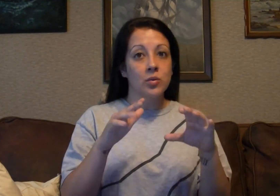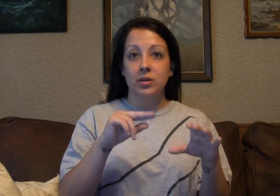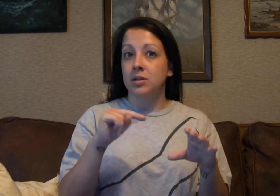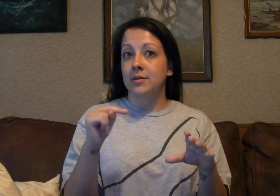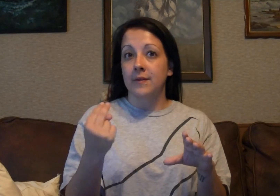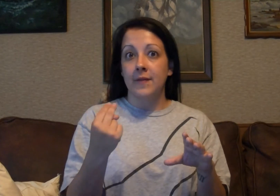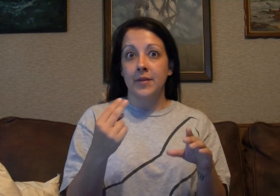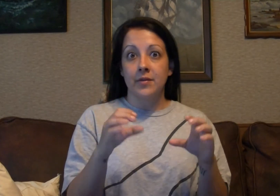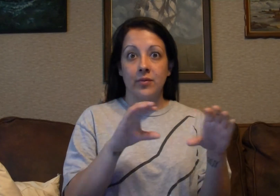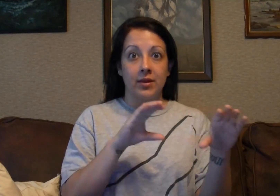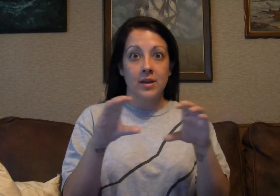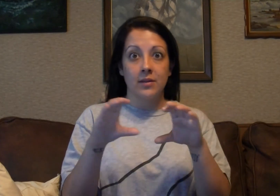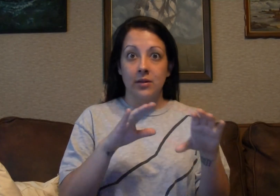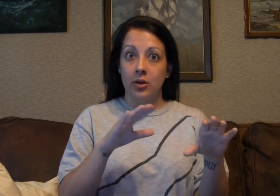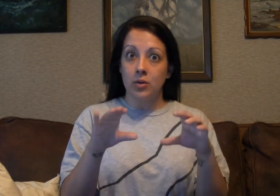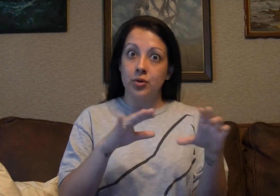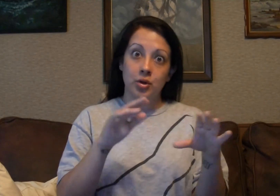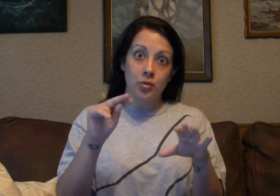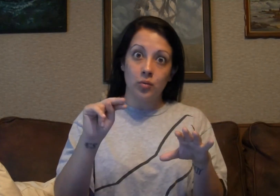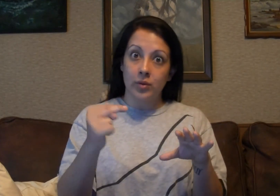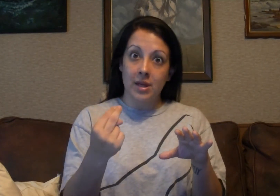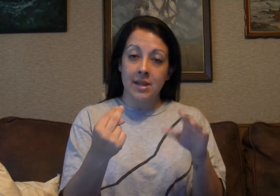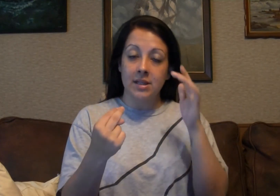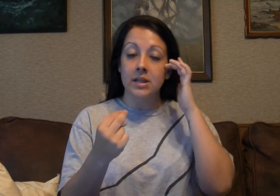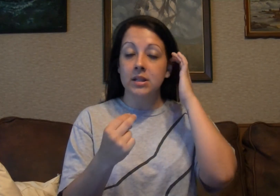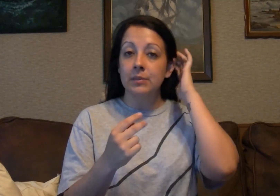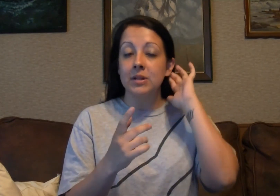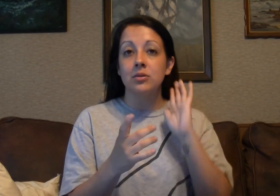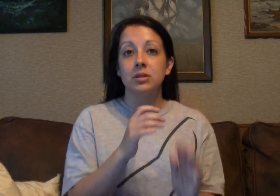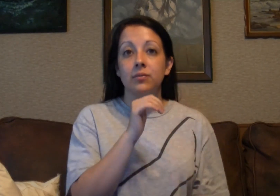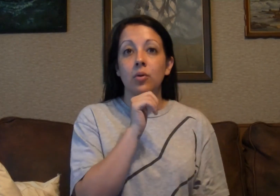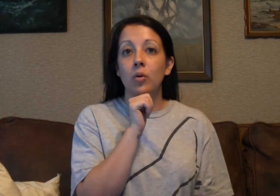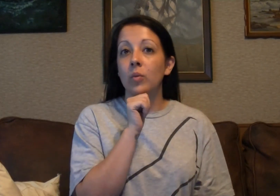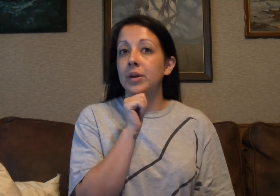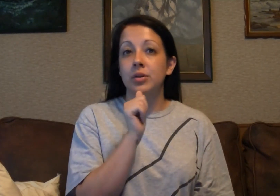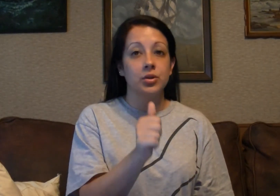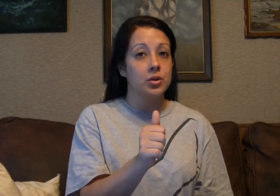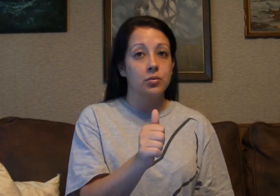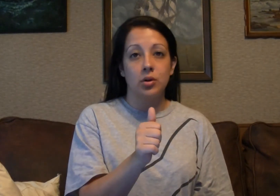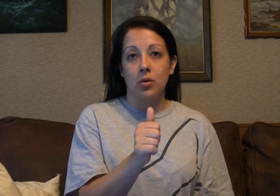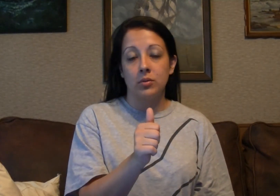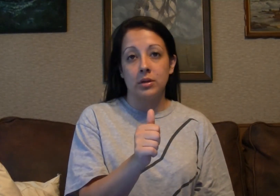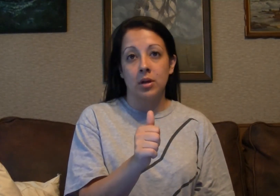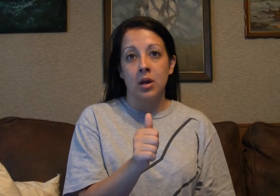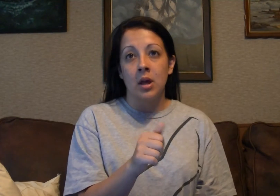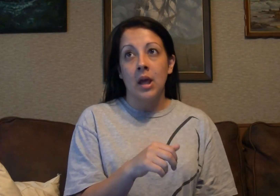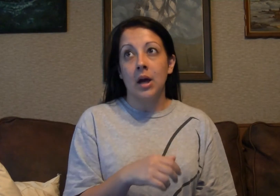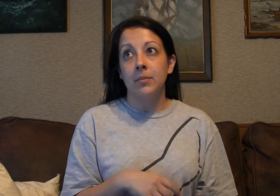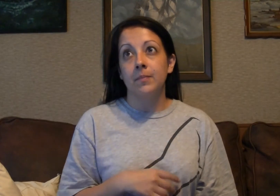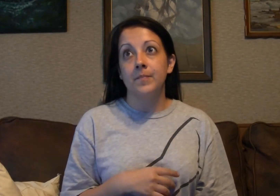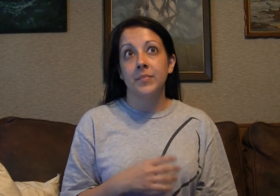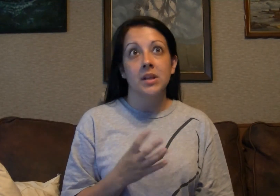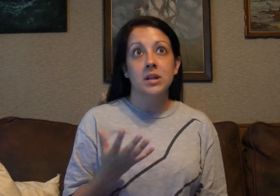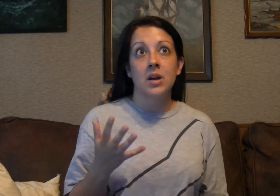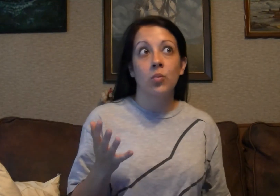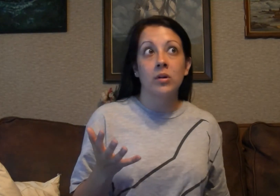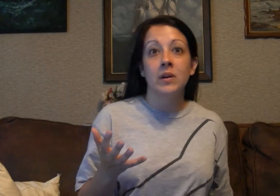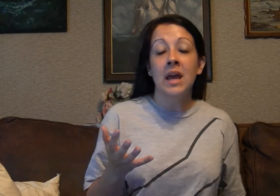don't, if we think, do with the NT is going to be too difficult, we can just do don't. It's kind of more of an